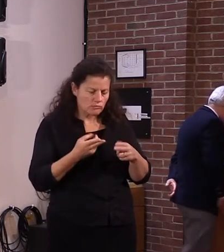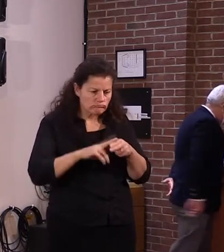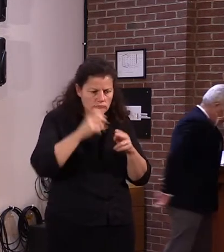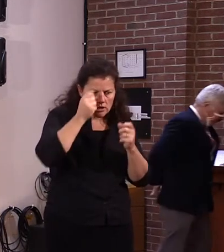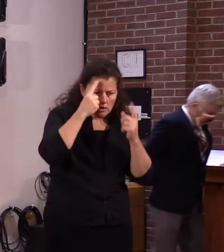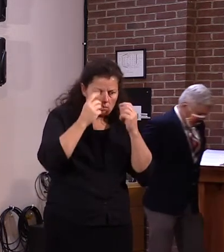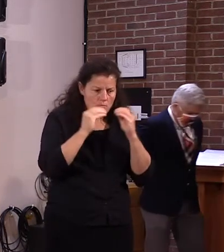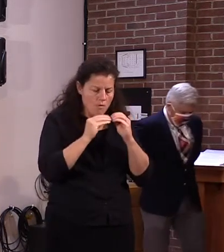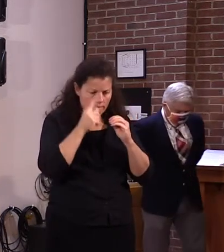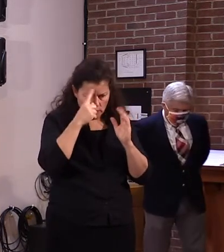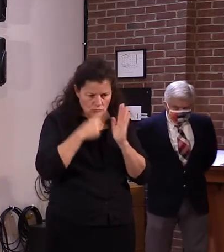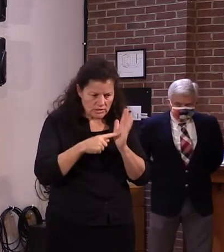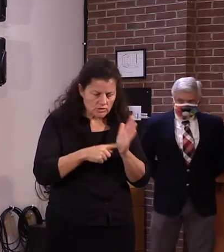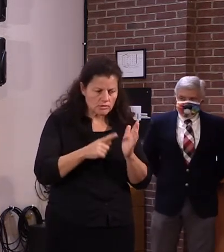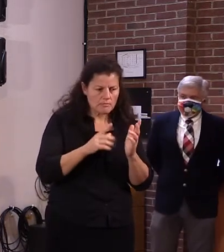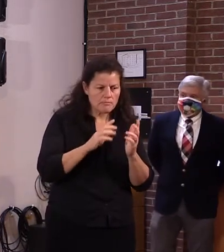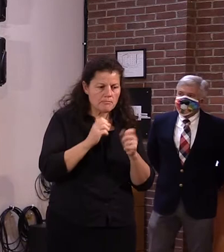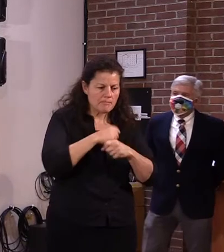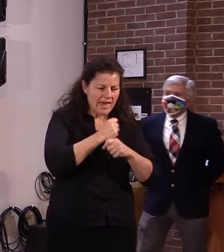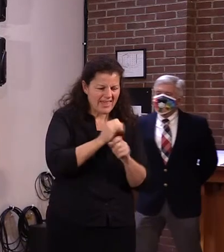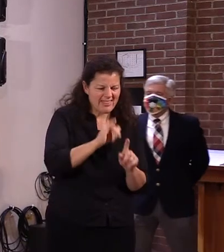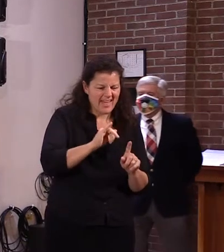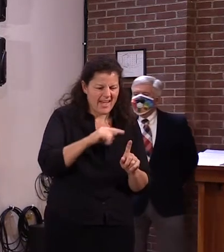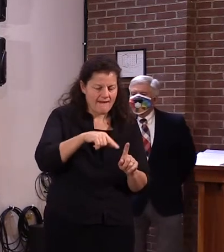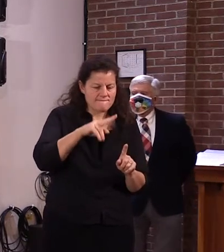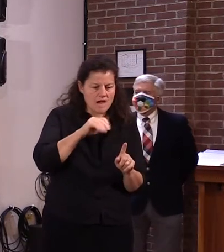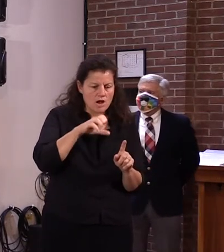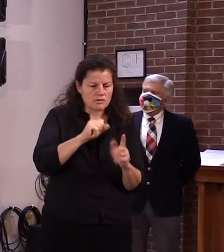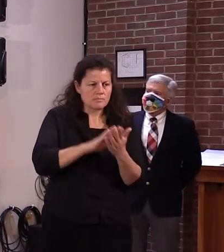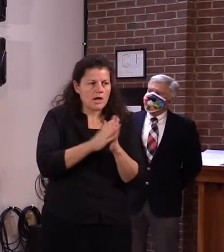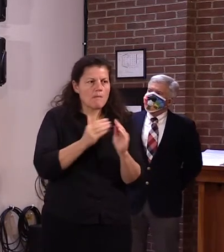more virulent, more dangerous, from what I understand.